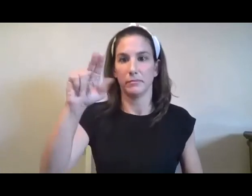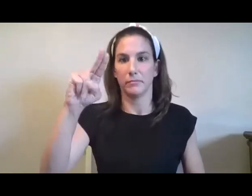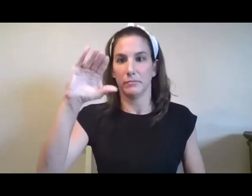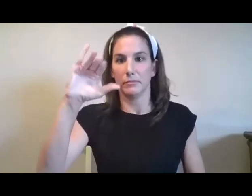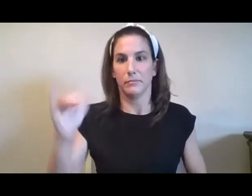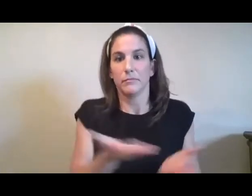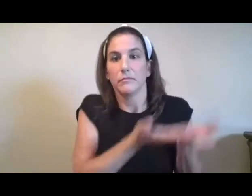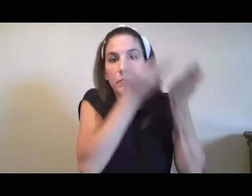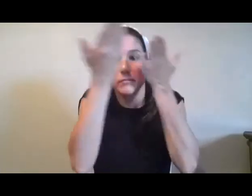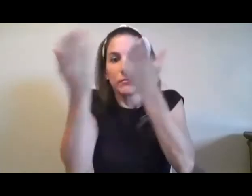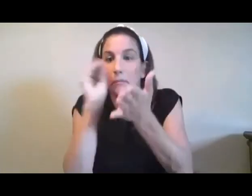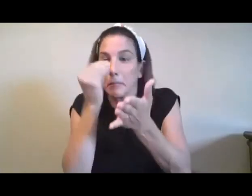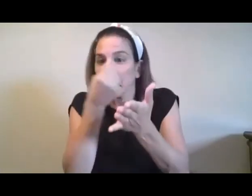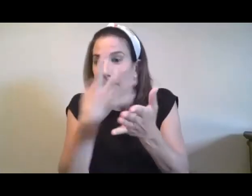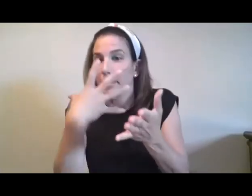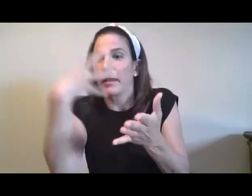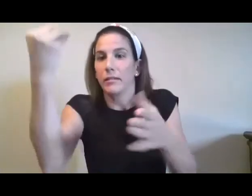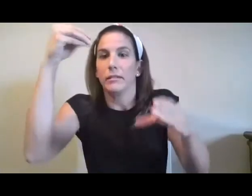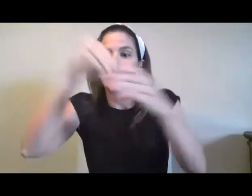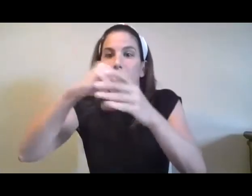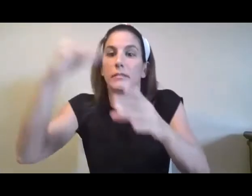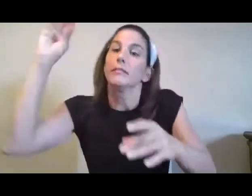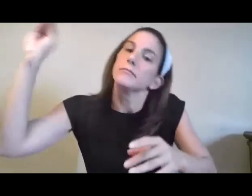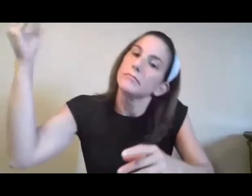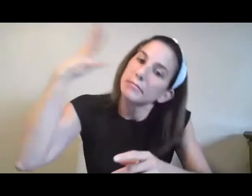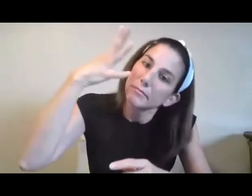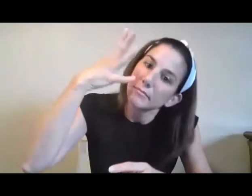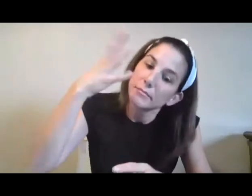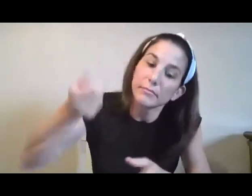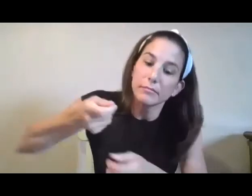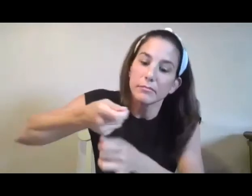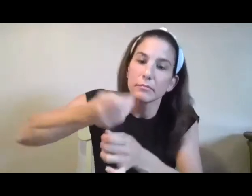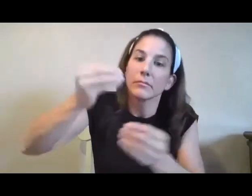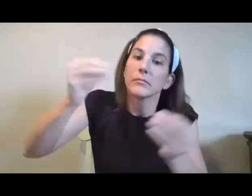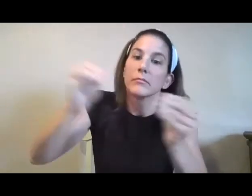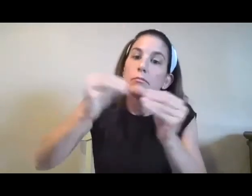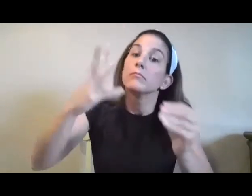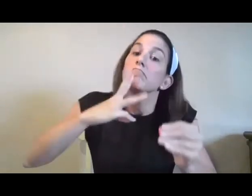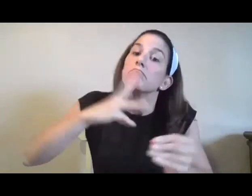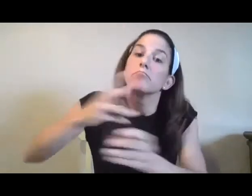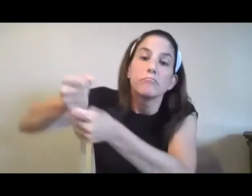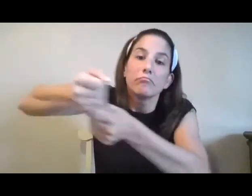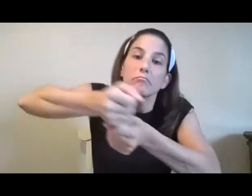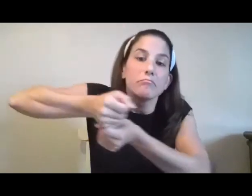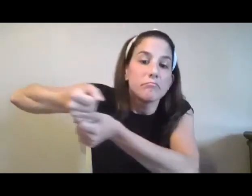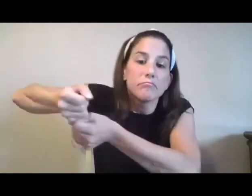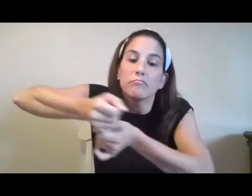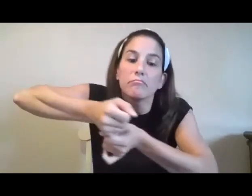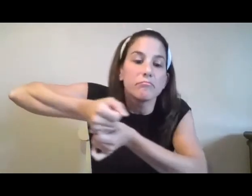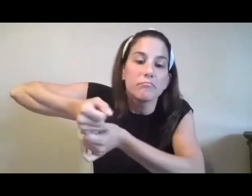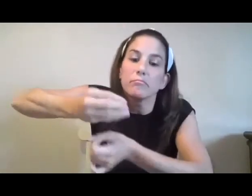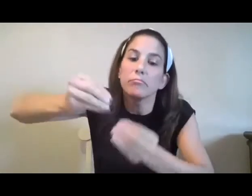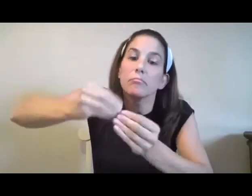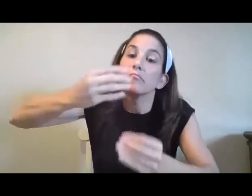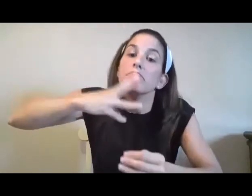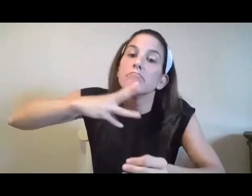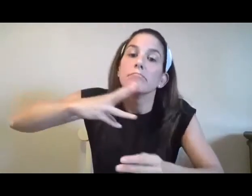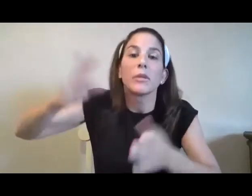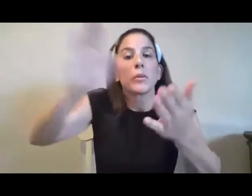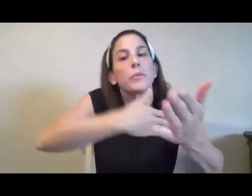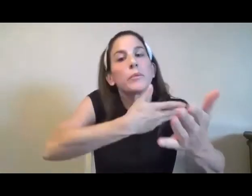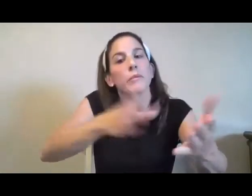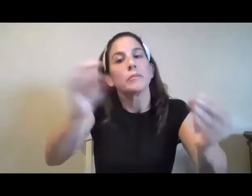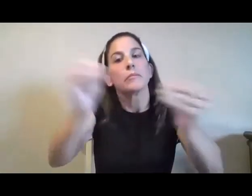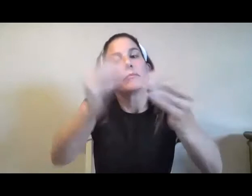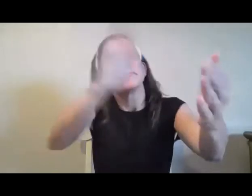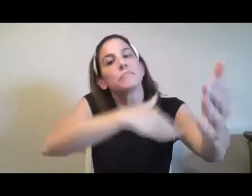Lucy brought her blooms out into the sun. She sprinkled more water on her blooms. She whistled more